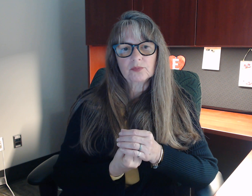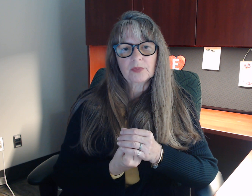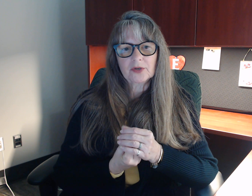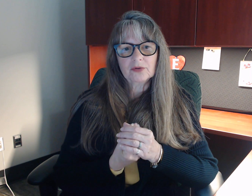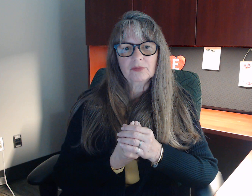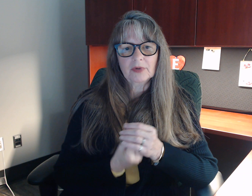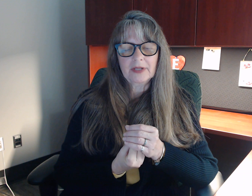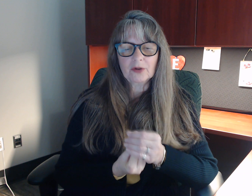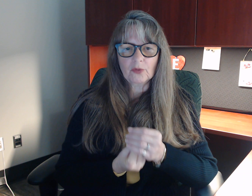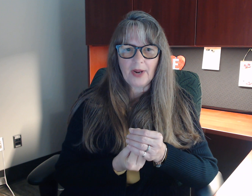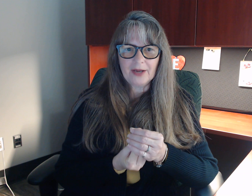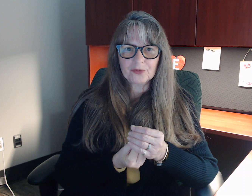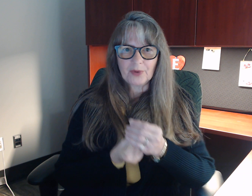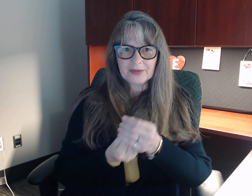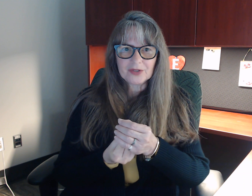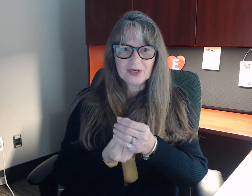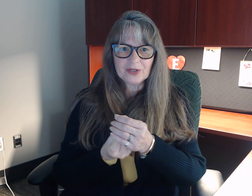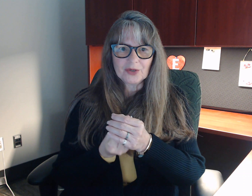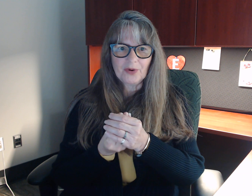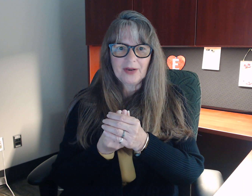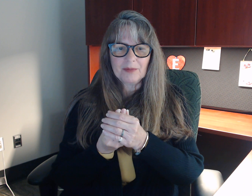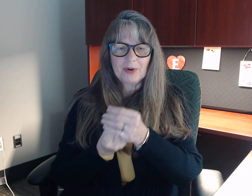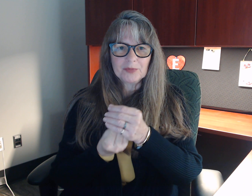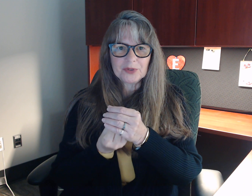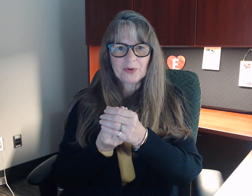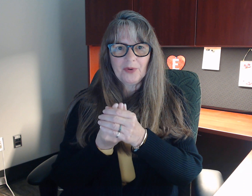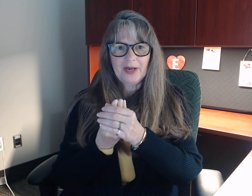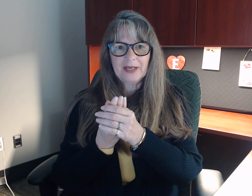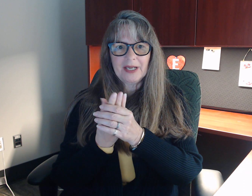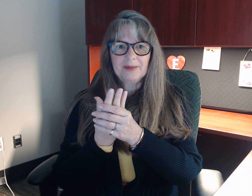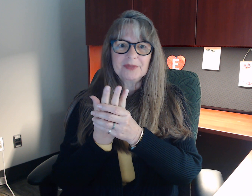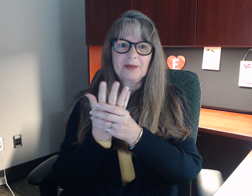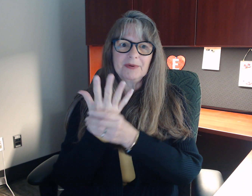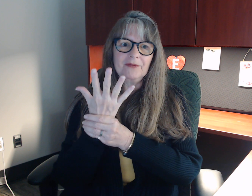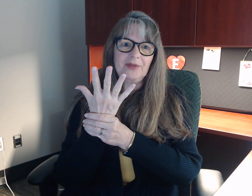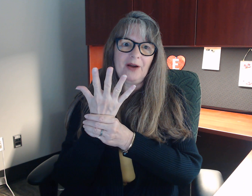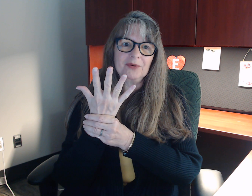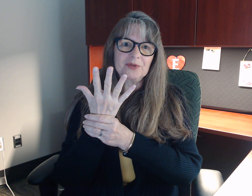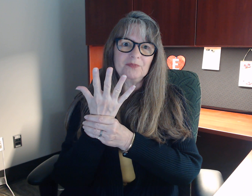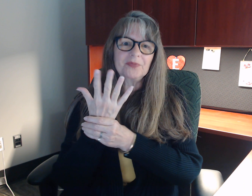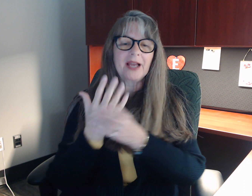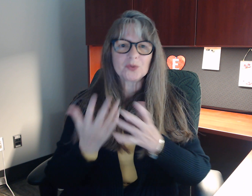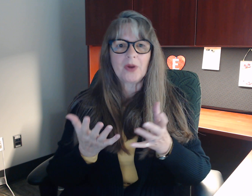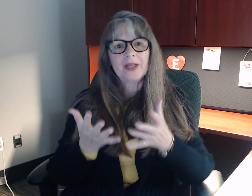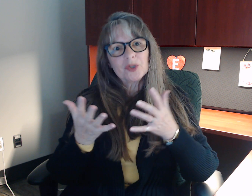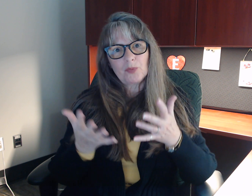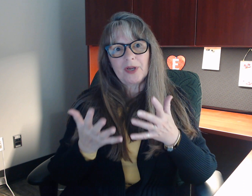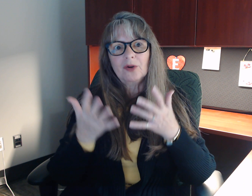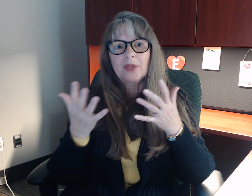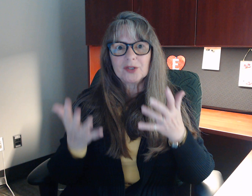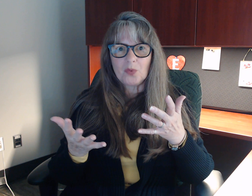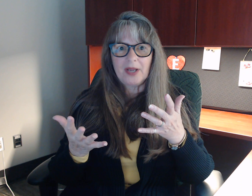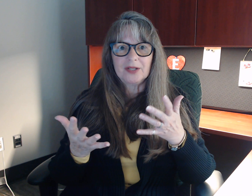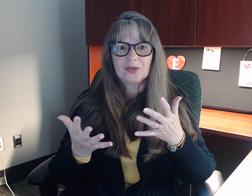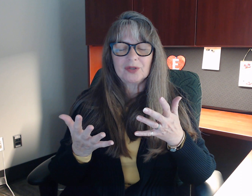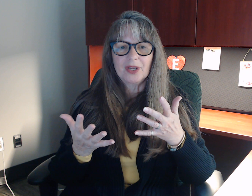because you in the ground, right? The seeds in the ground, the bulbs in the ground, and it comes up and it flowers. That's why that's spring, or that's why it's,